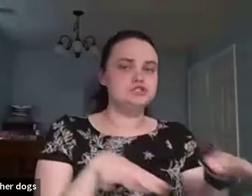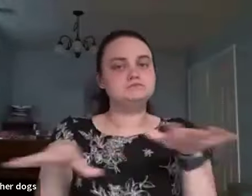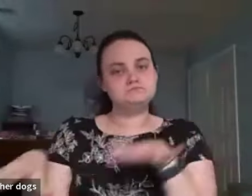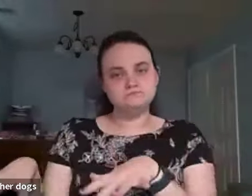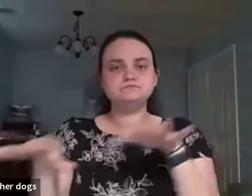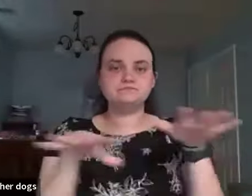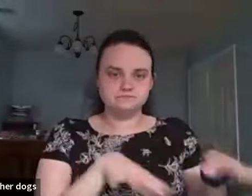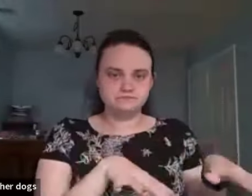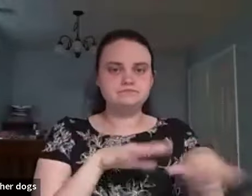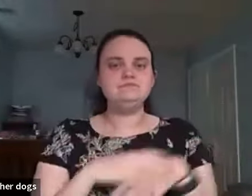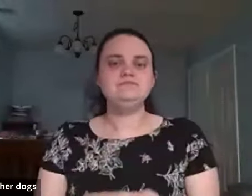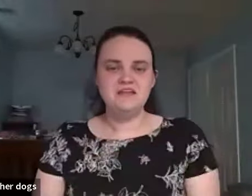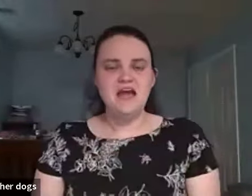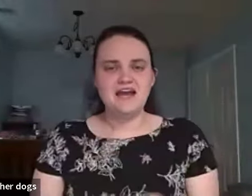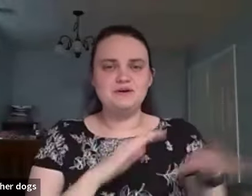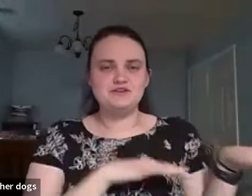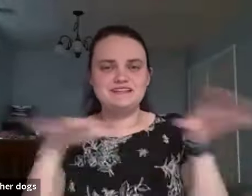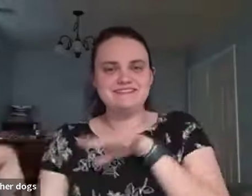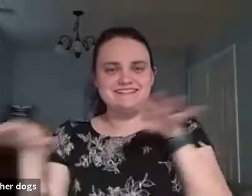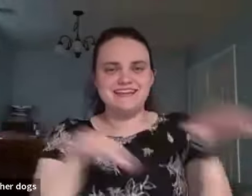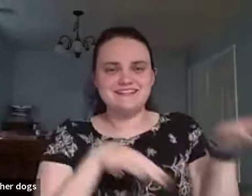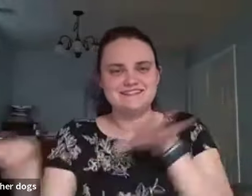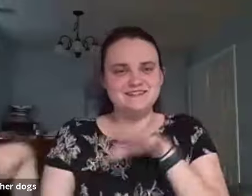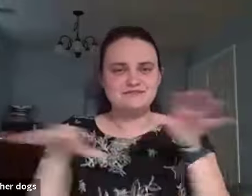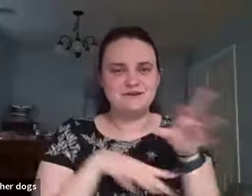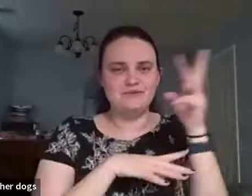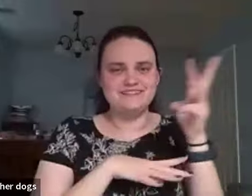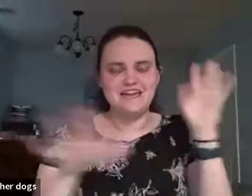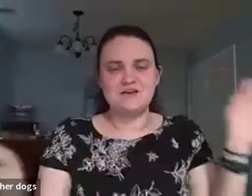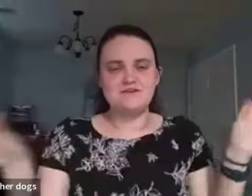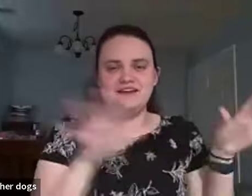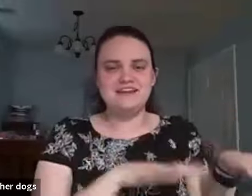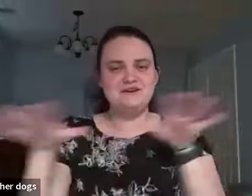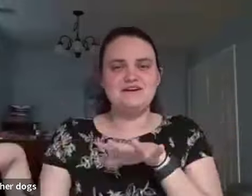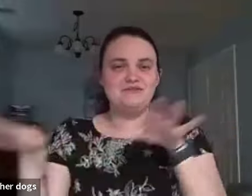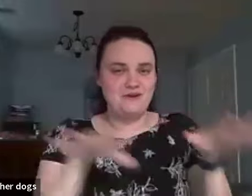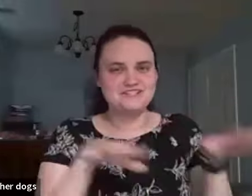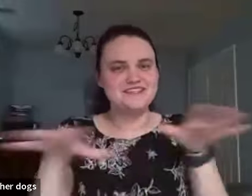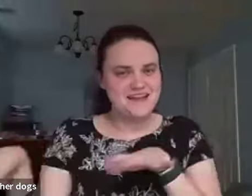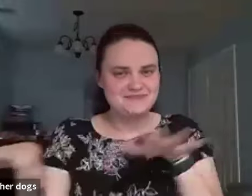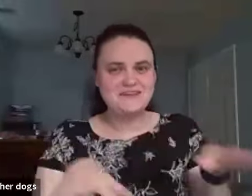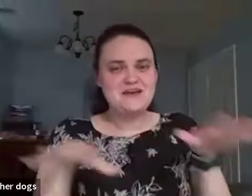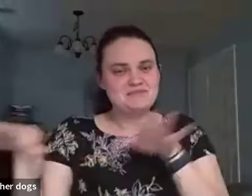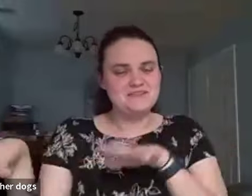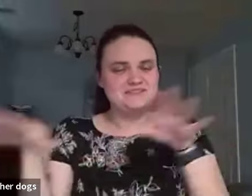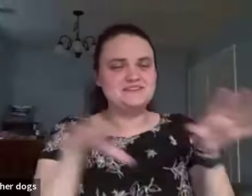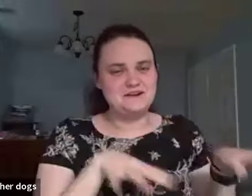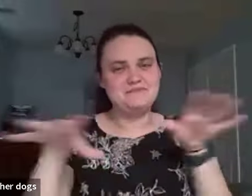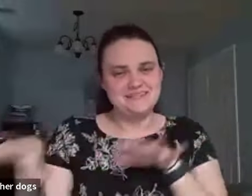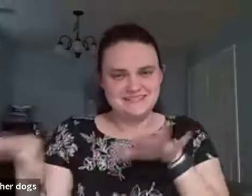chill. I know it looks like the dance from Wednesday. I don't know if any of y'all have watched that, but this is a very big